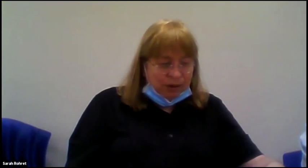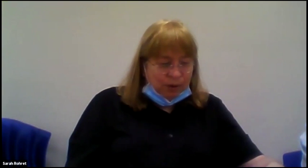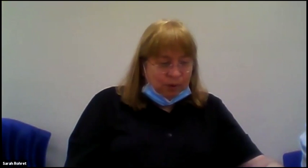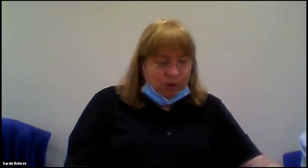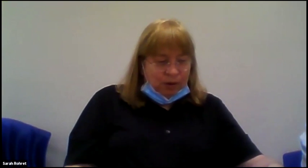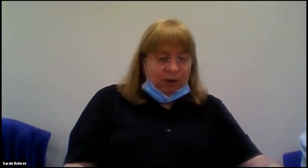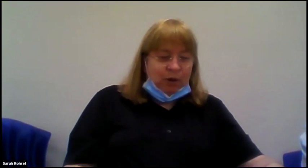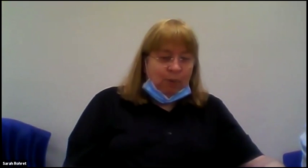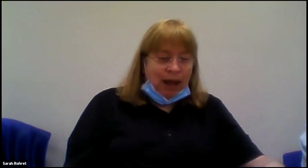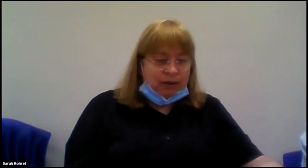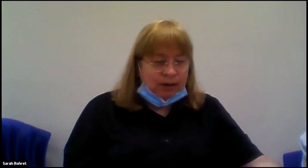so we can go back to